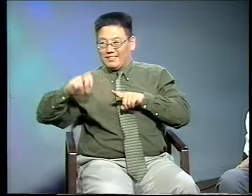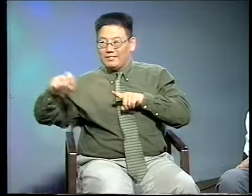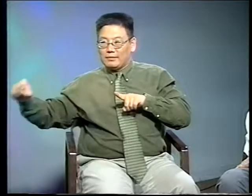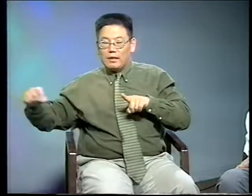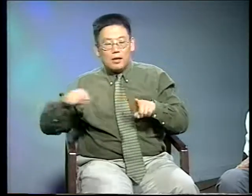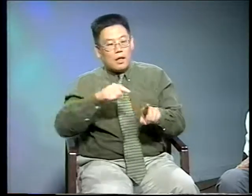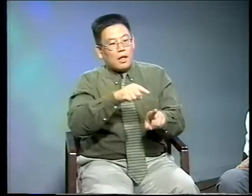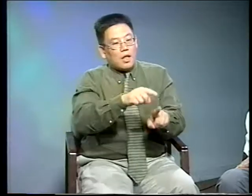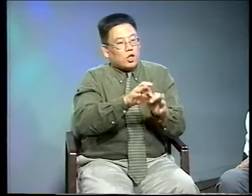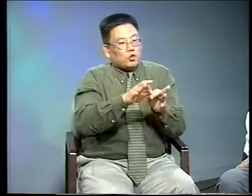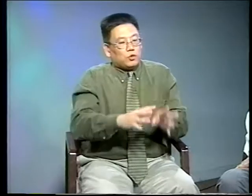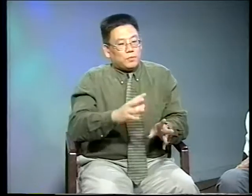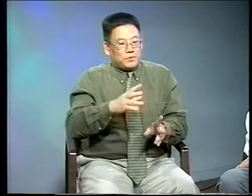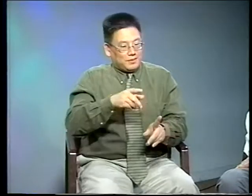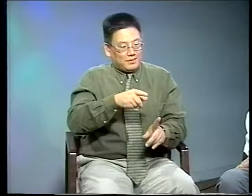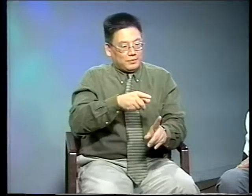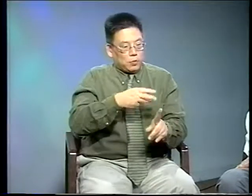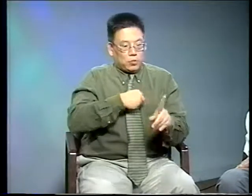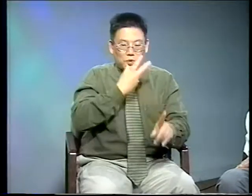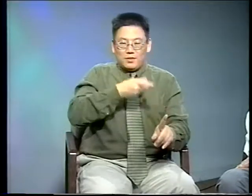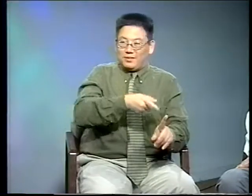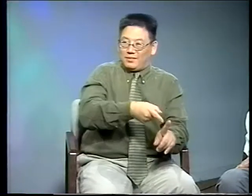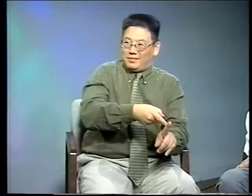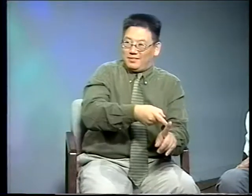of me. And there was a panel behind me of various people,